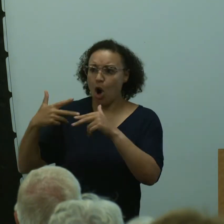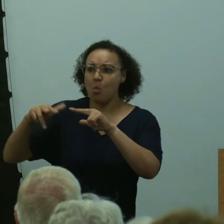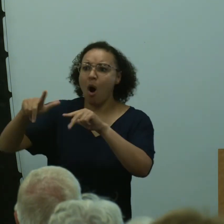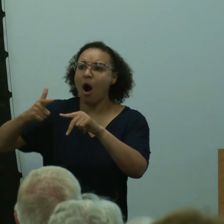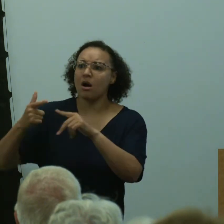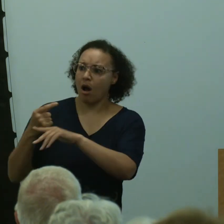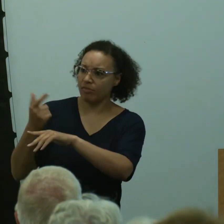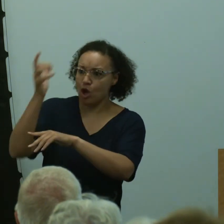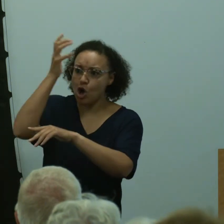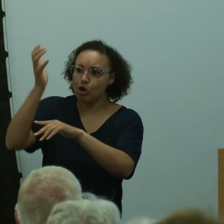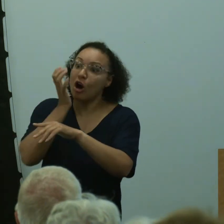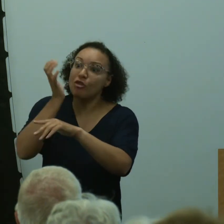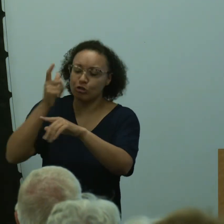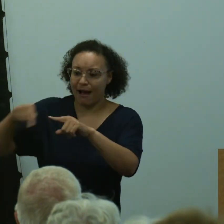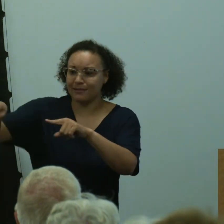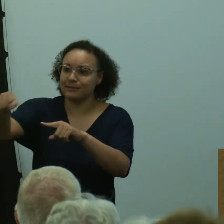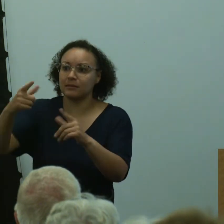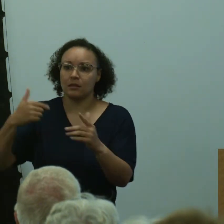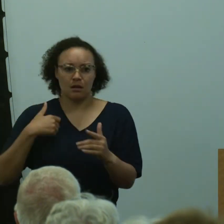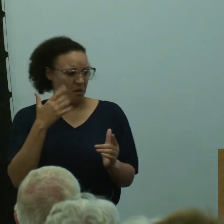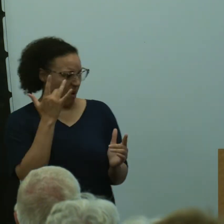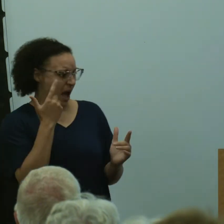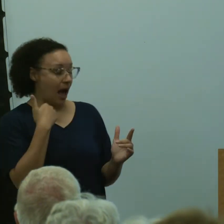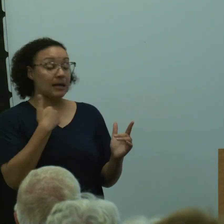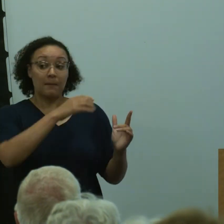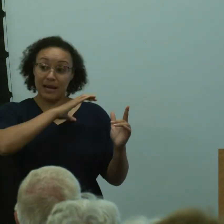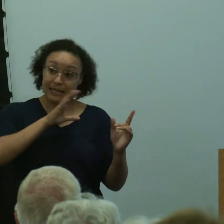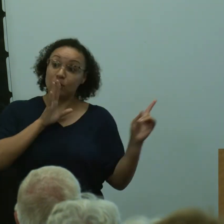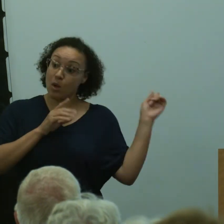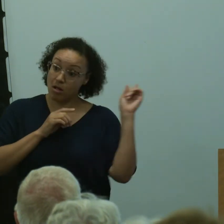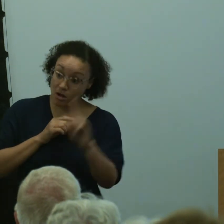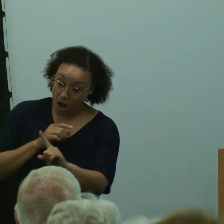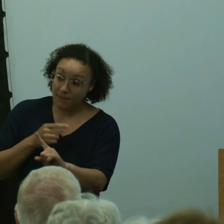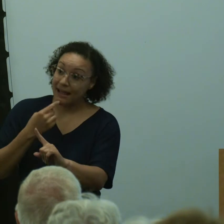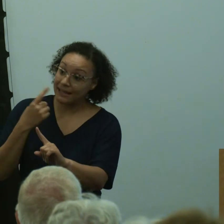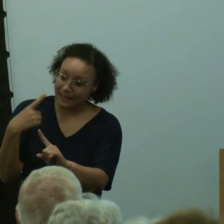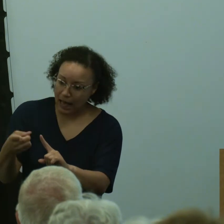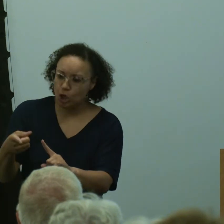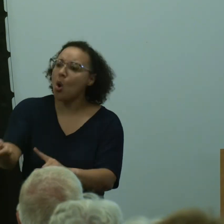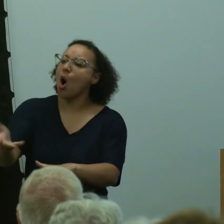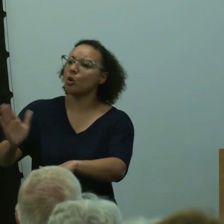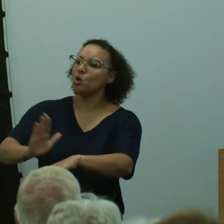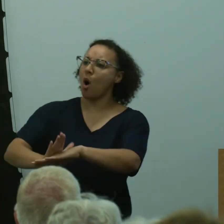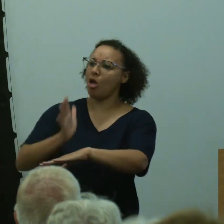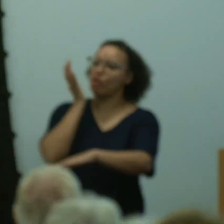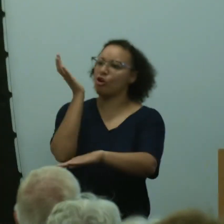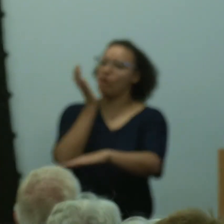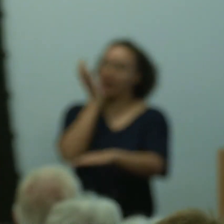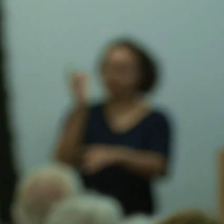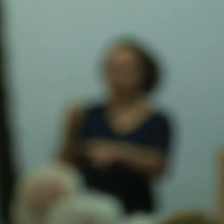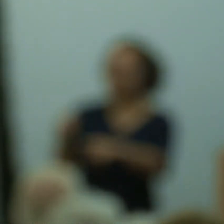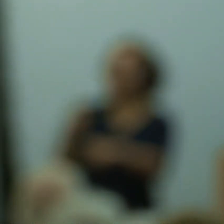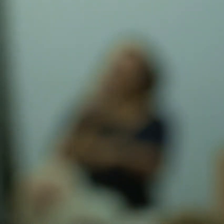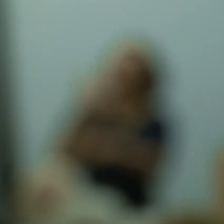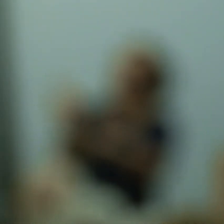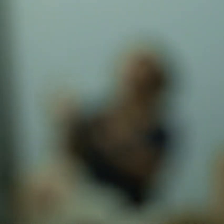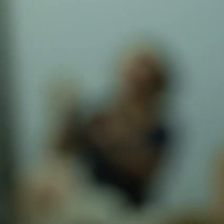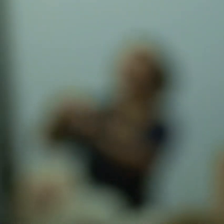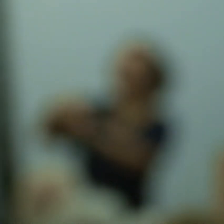the grass? Because there's going to be a policeman that will come up and say, you walked on the grass. You're going to be